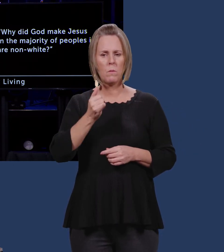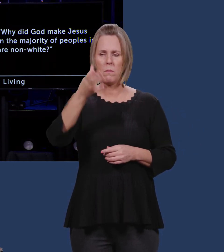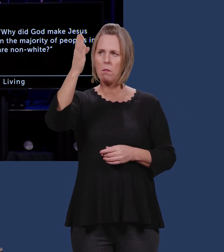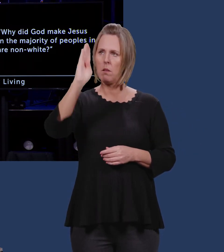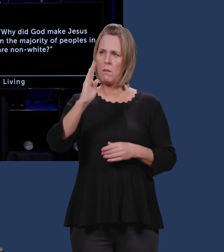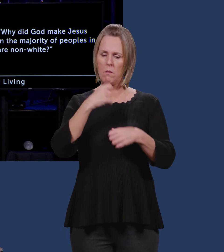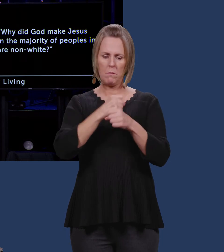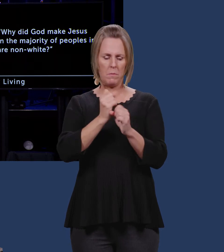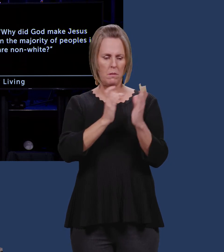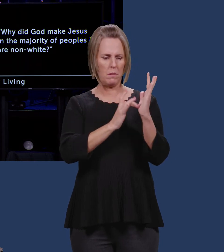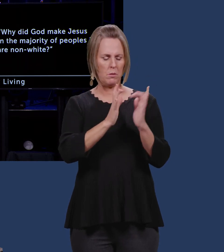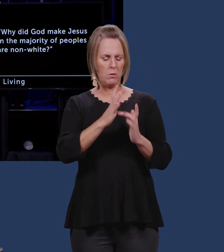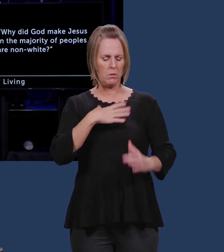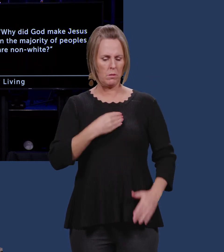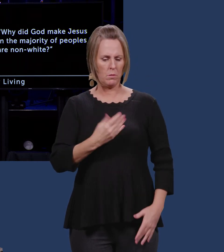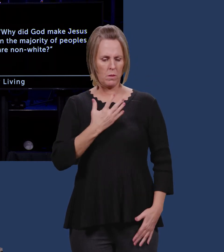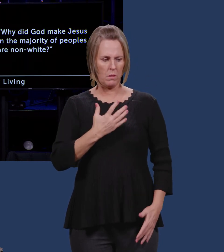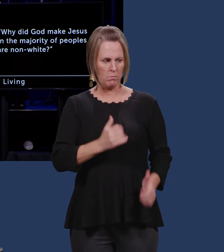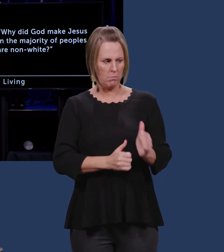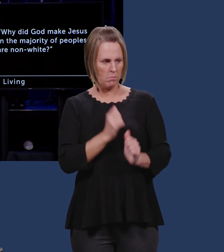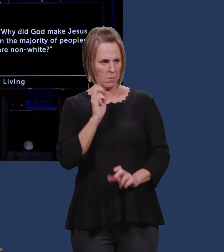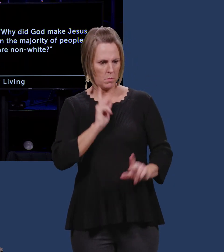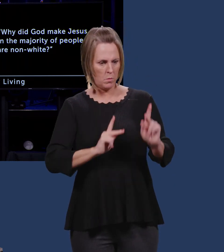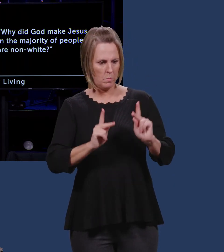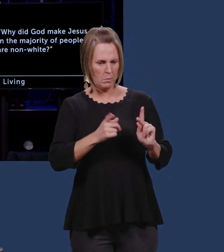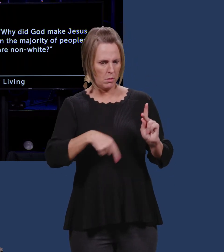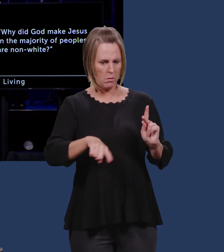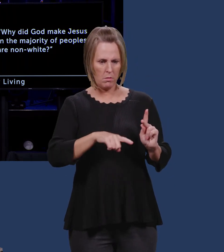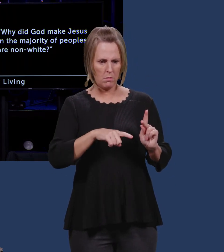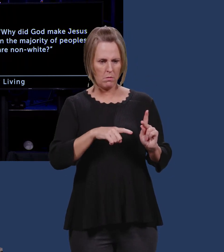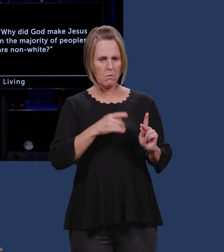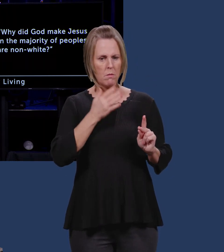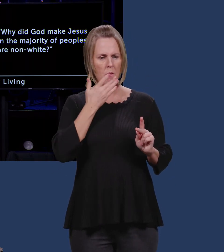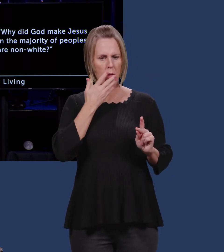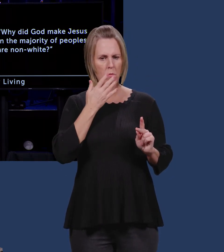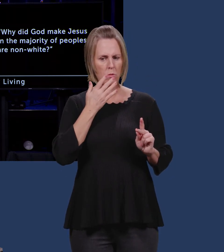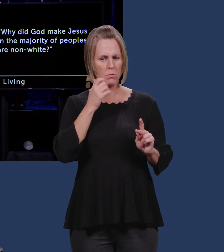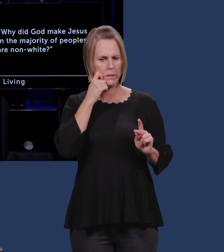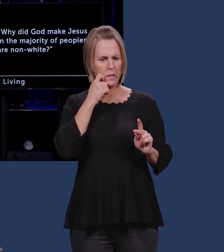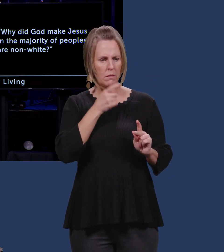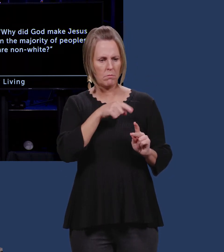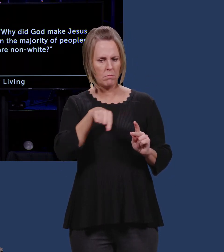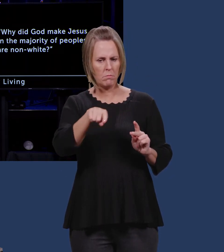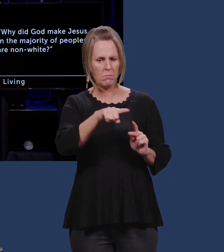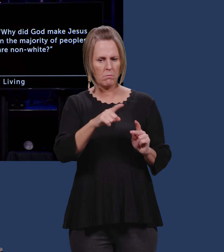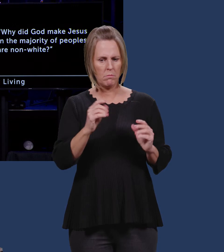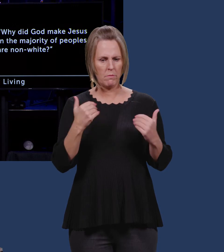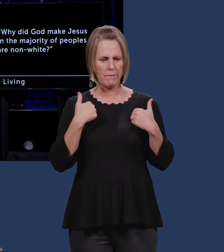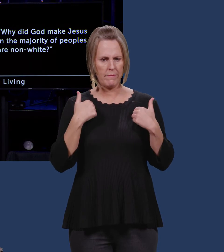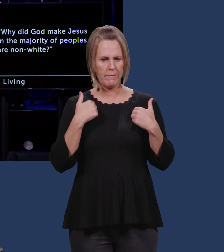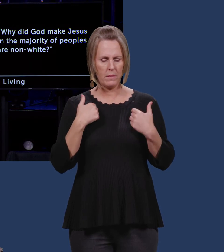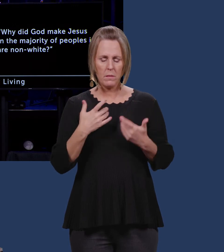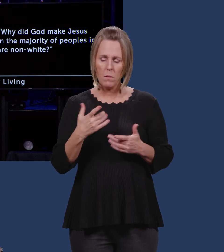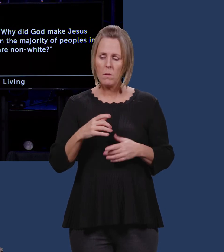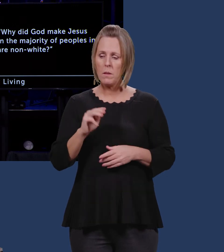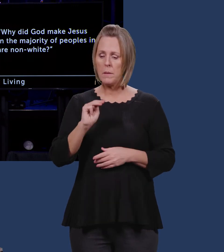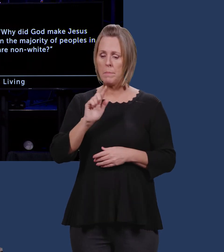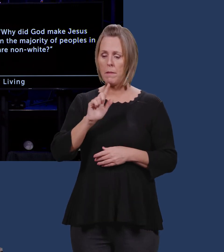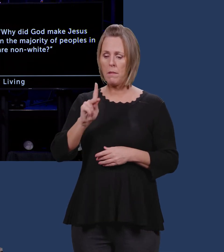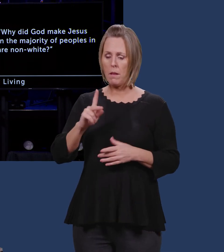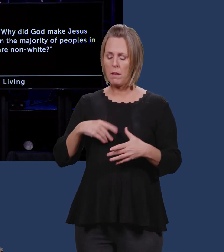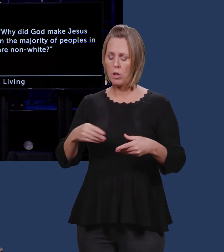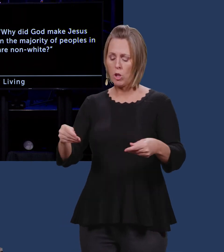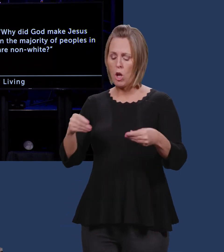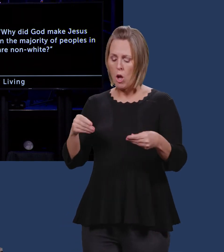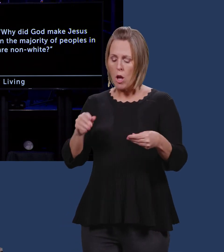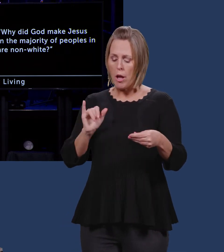the majority of the people in the world are non-white? So that's the question he gets, and he gives an answer that I think you